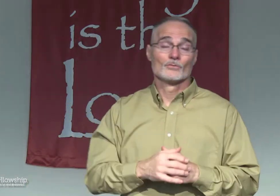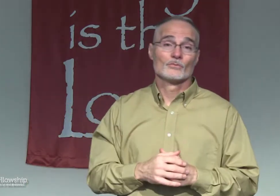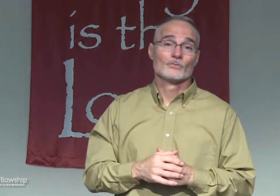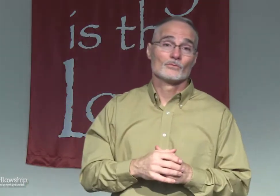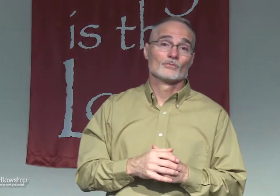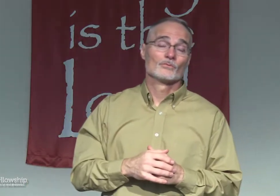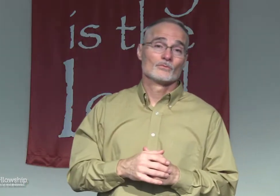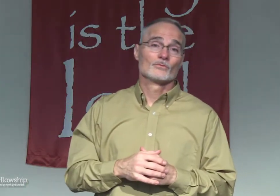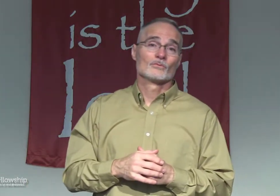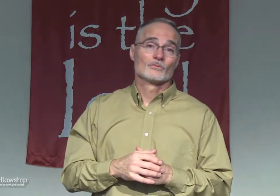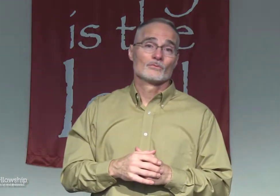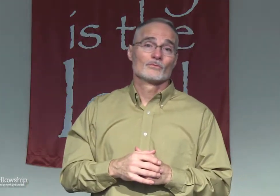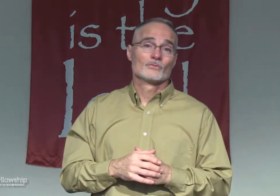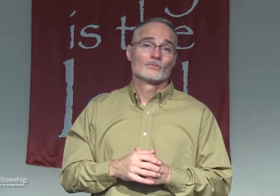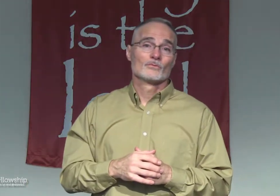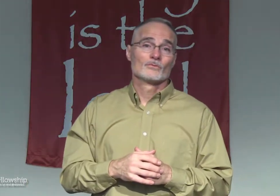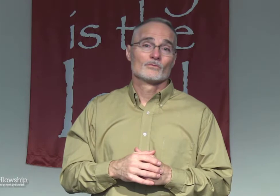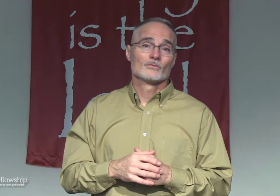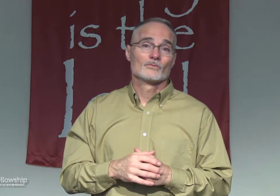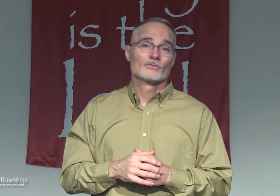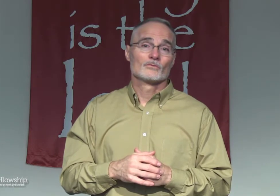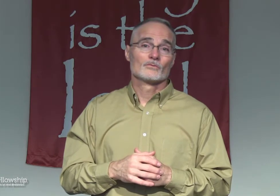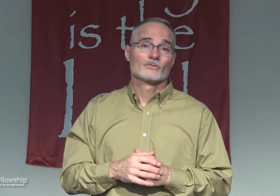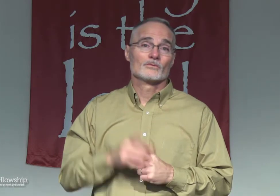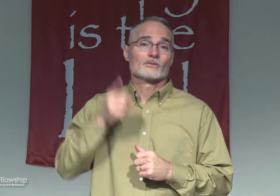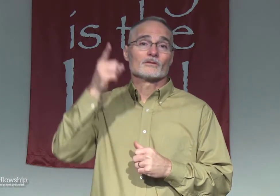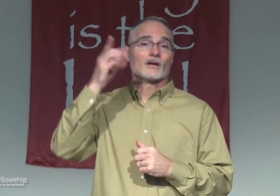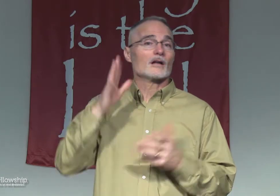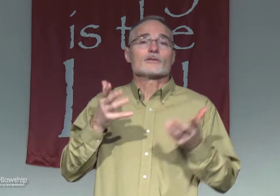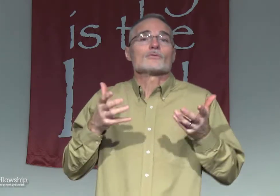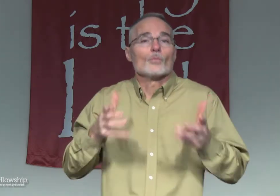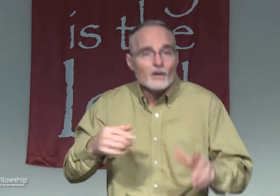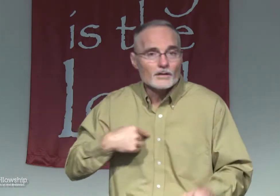Do you believe that your Spirit wants to protect you?